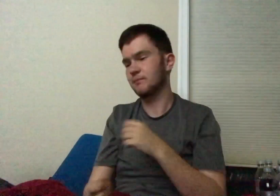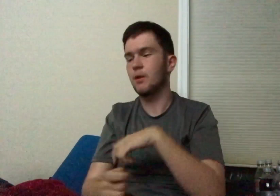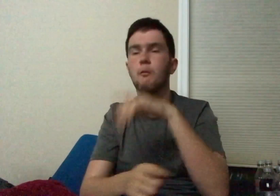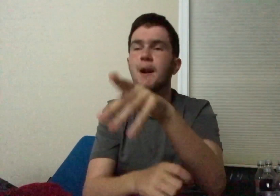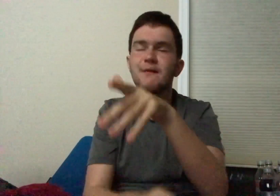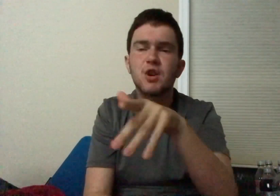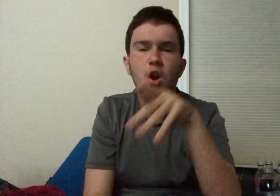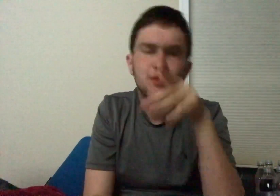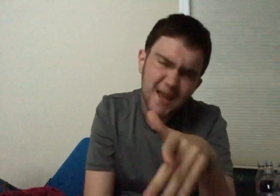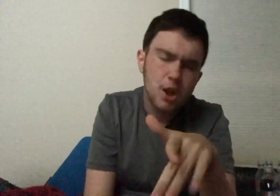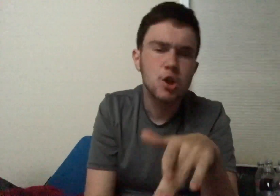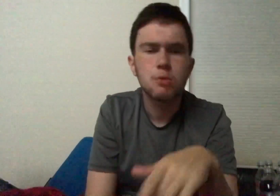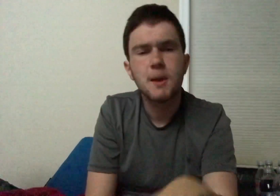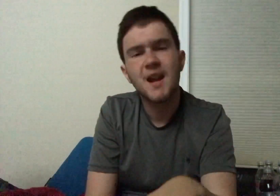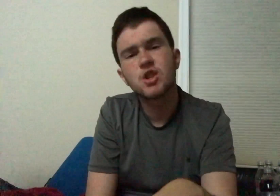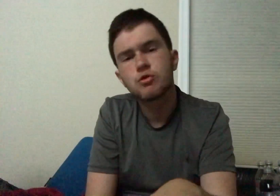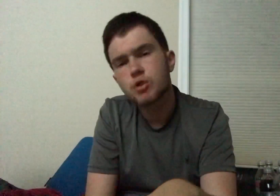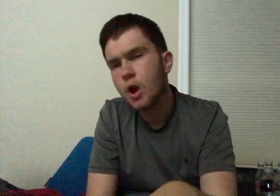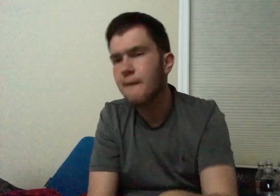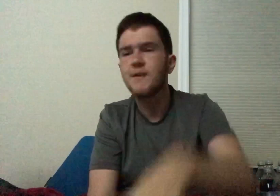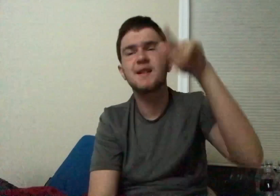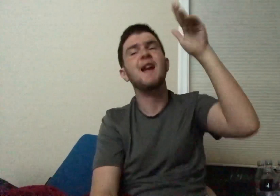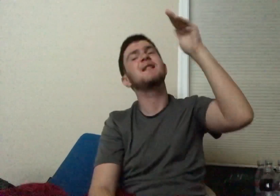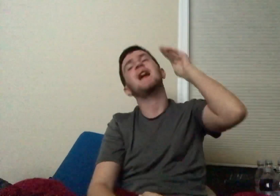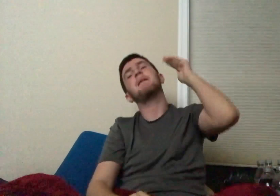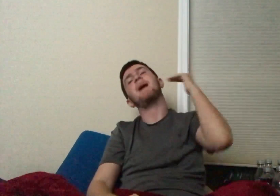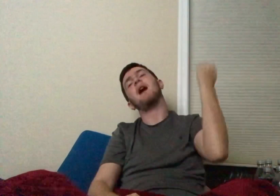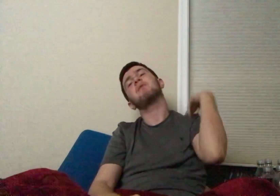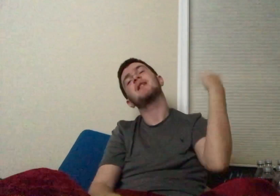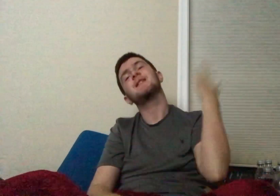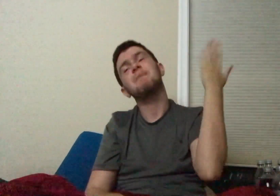tough. Whatever don't kill you makes you tough. Can't tap out when the times